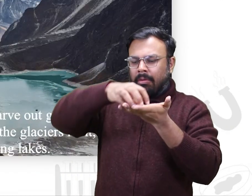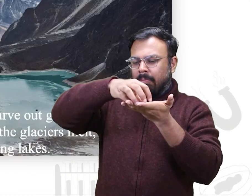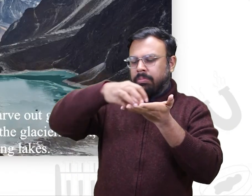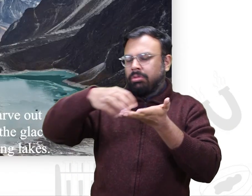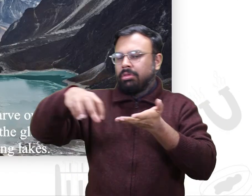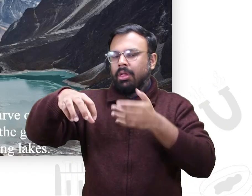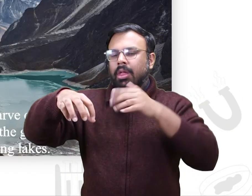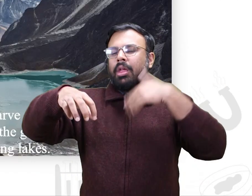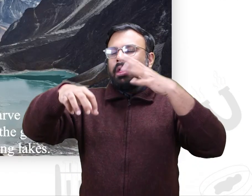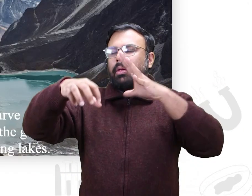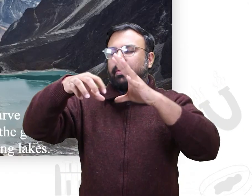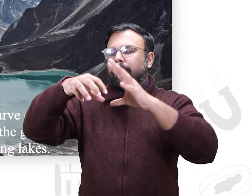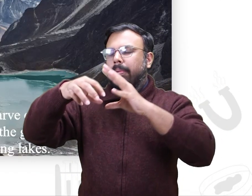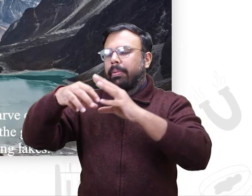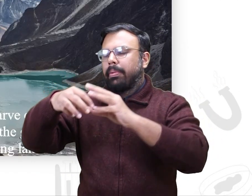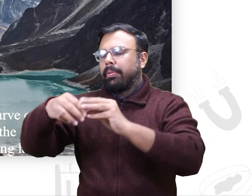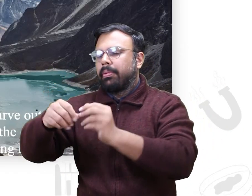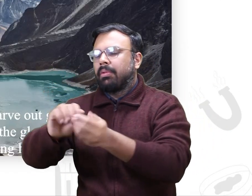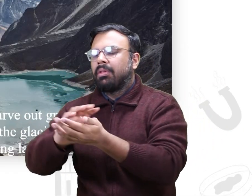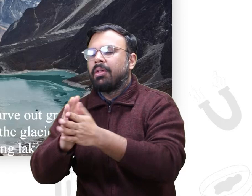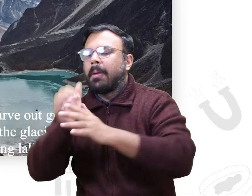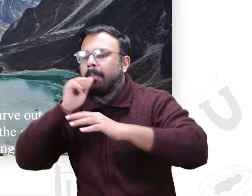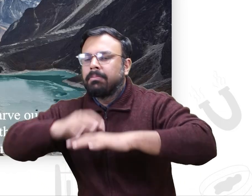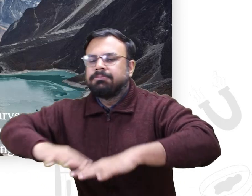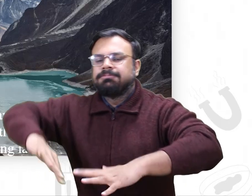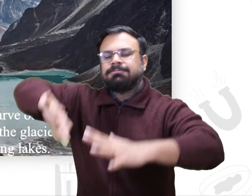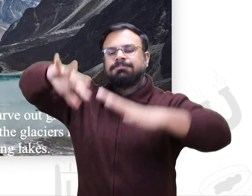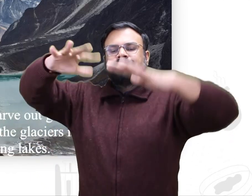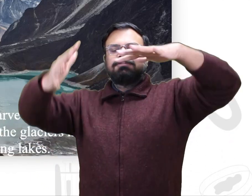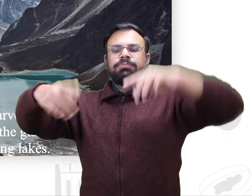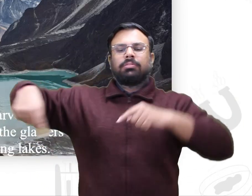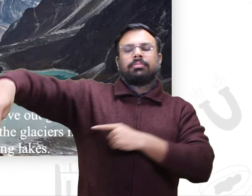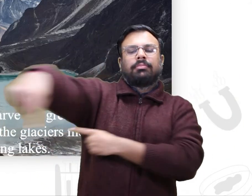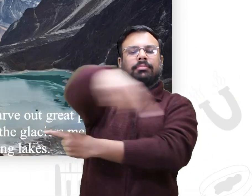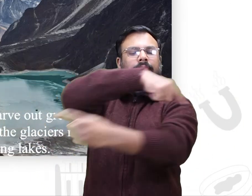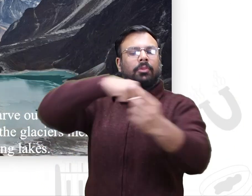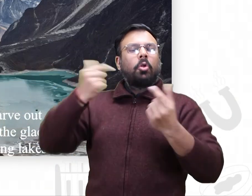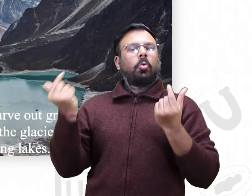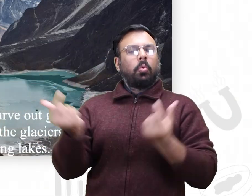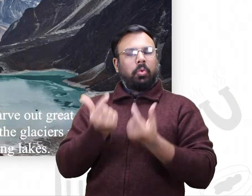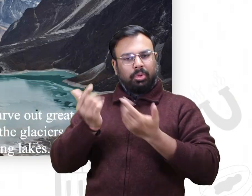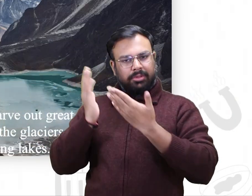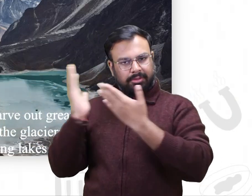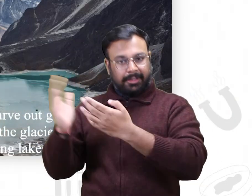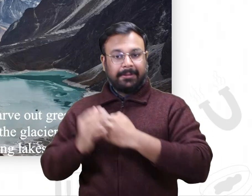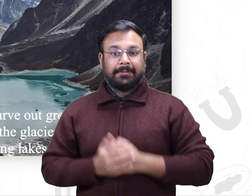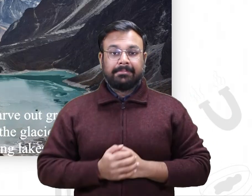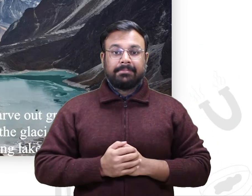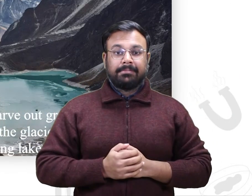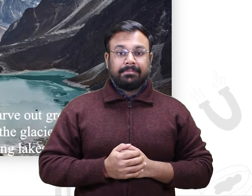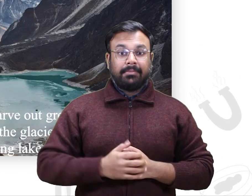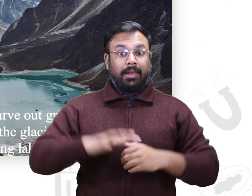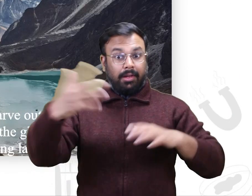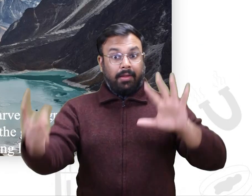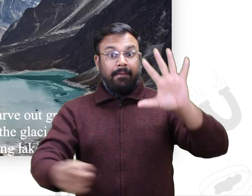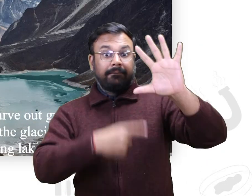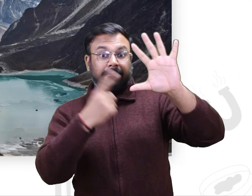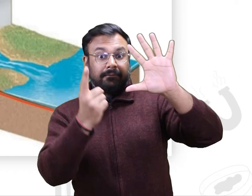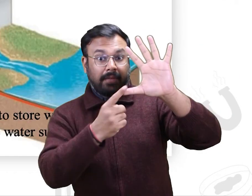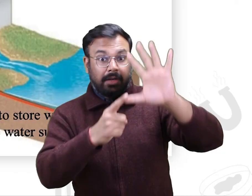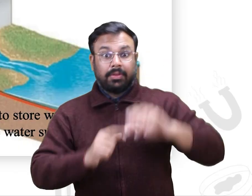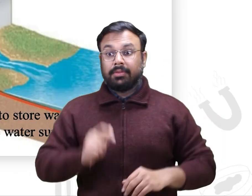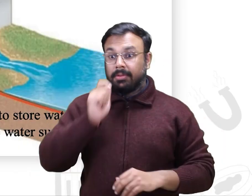great pits and scrap the land as they move along slowly. When the glaciers melt, water fills those depressions, forming